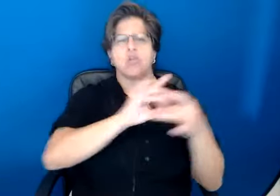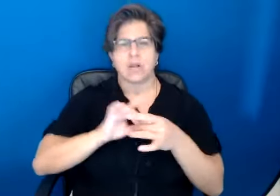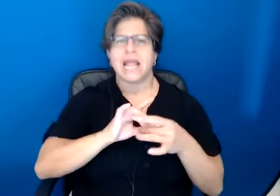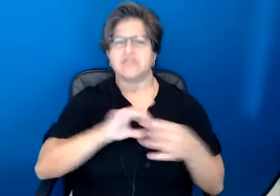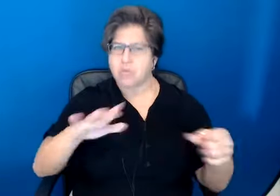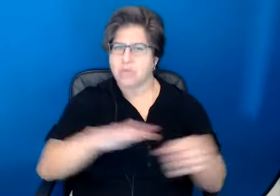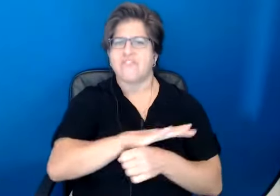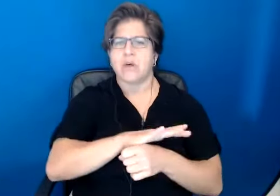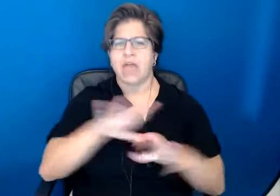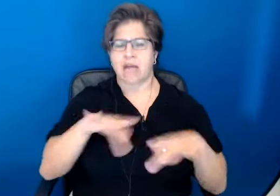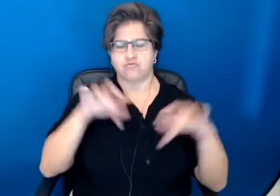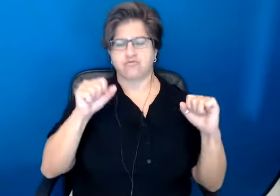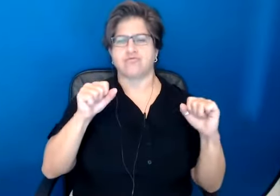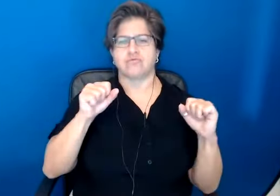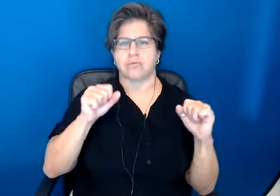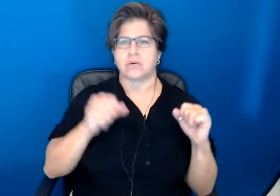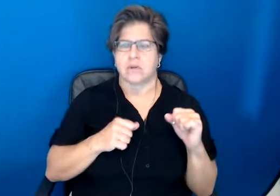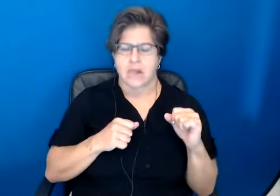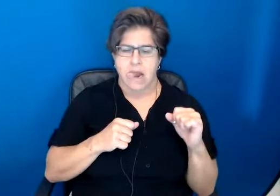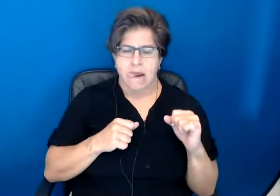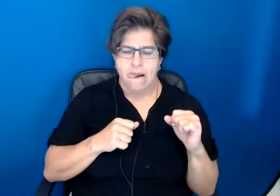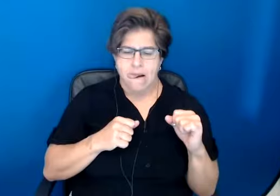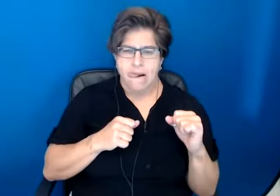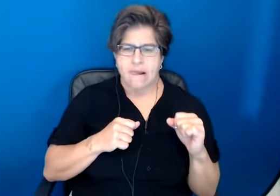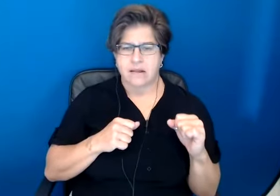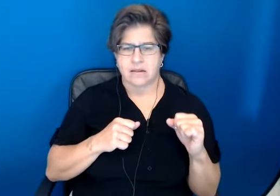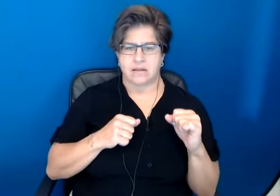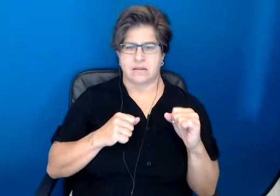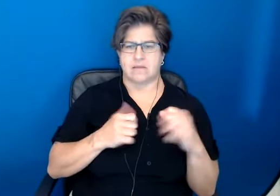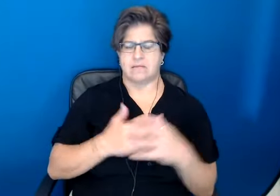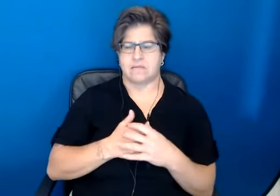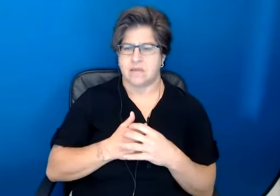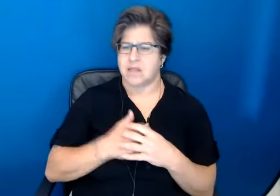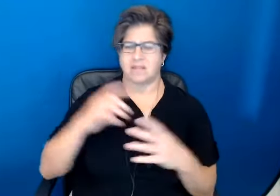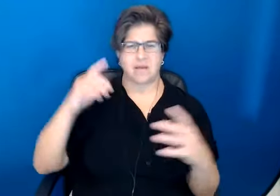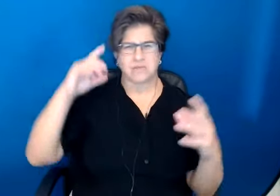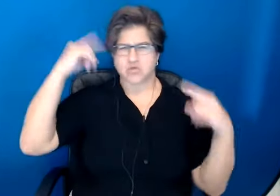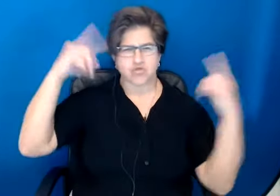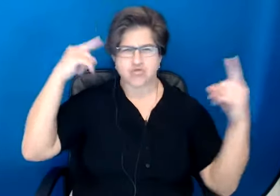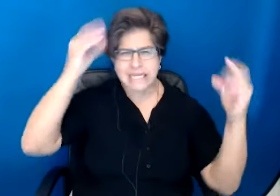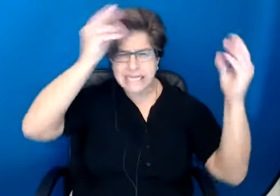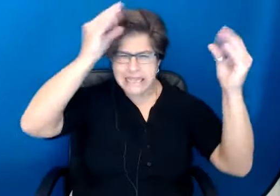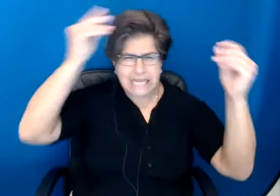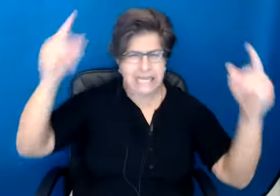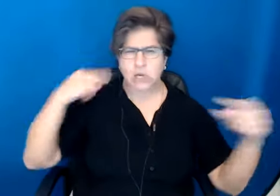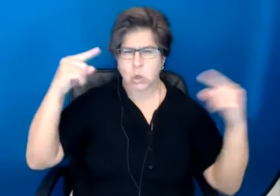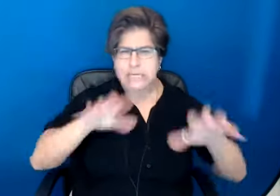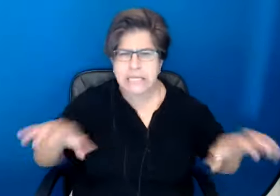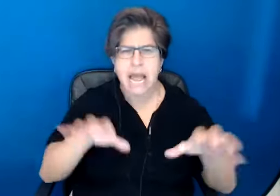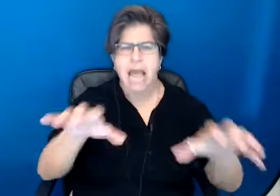So he died, and in my head I used to think, I'll need to go and meet somebody else because I need to be, you know, I seen my mother with a lot of